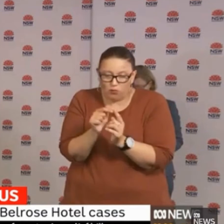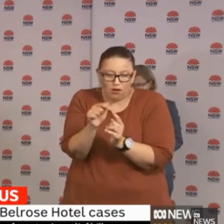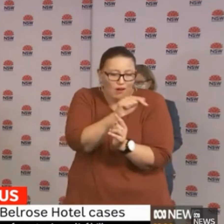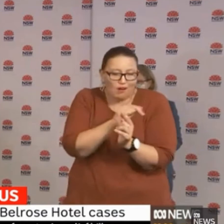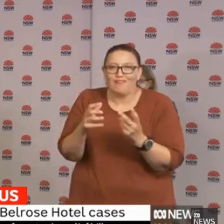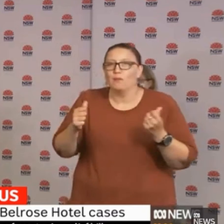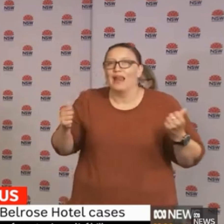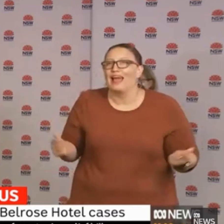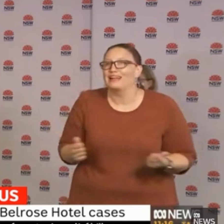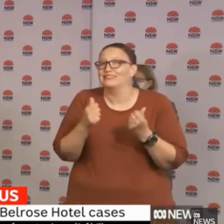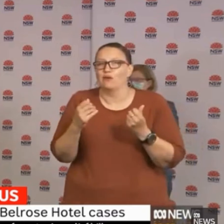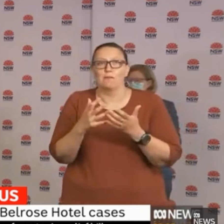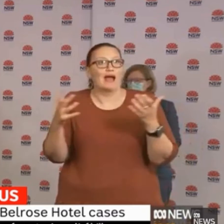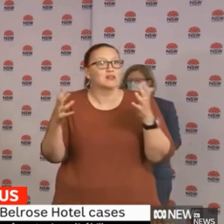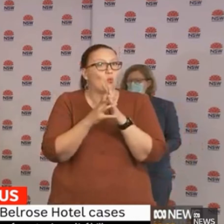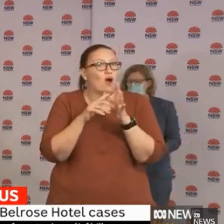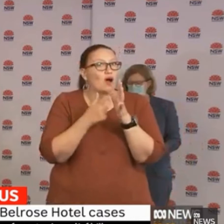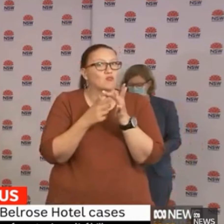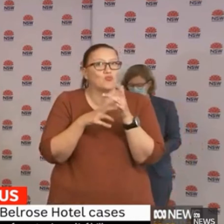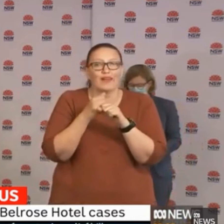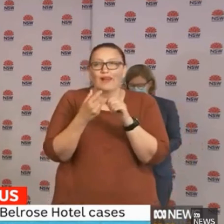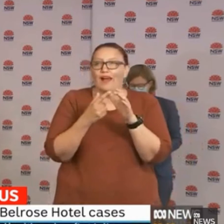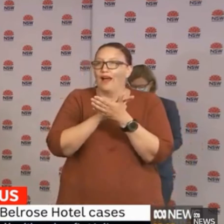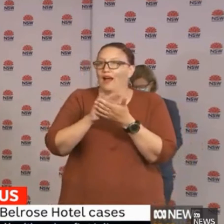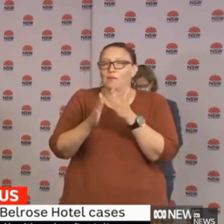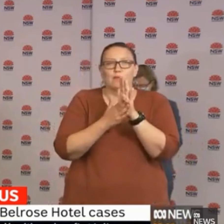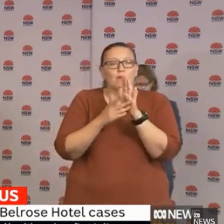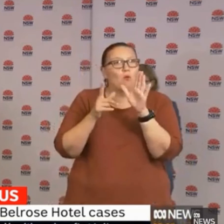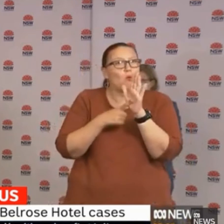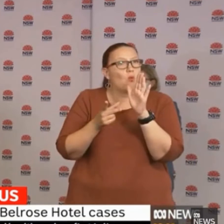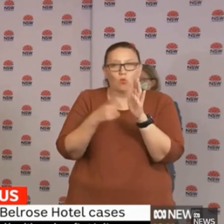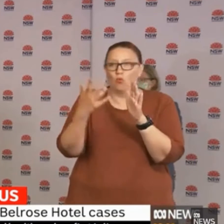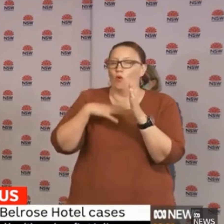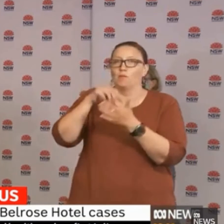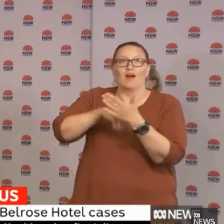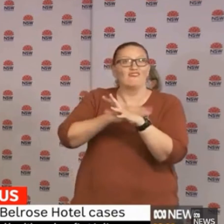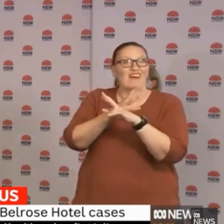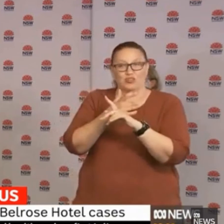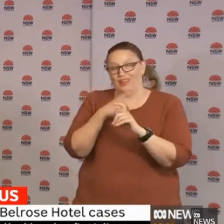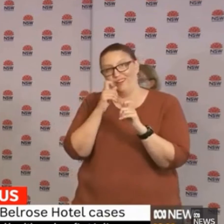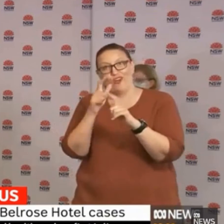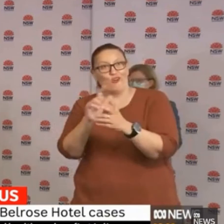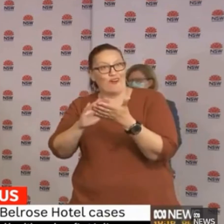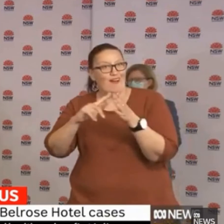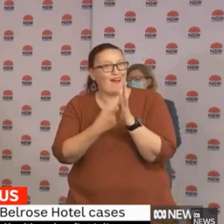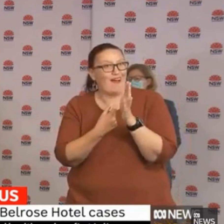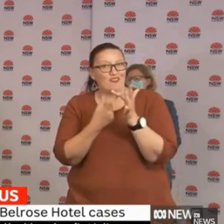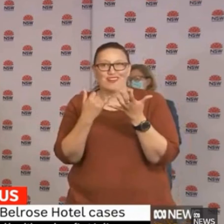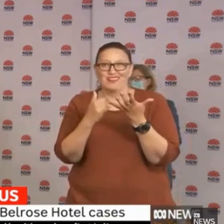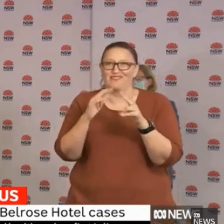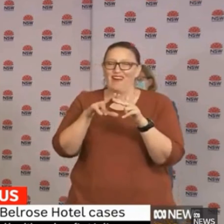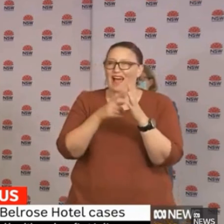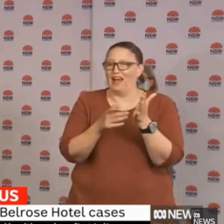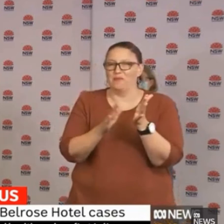everywhere. You've got also the major Warringah Mall. If you're looking for fish, you can go where I go down to Harris Farm at